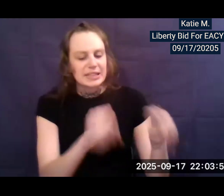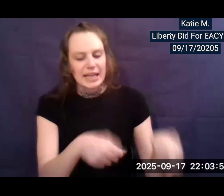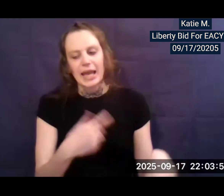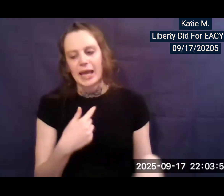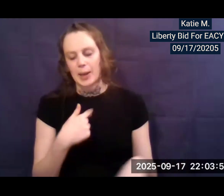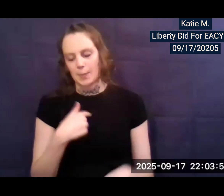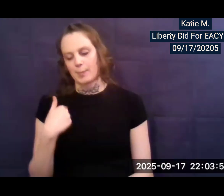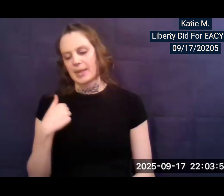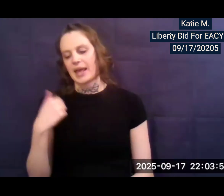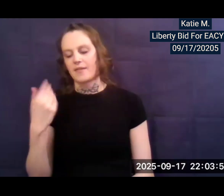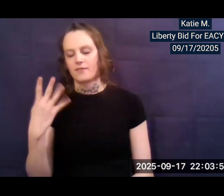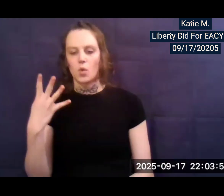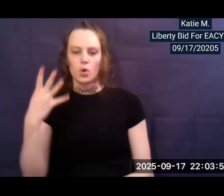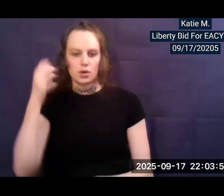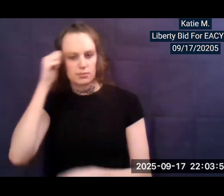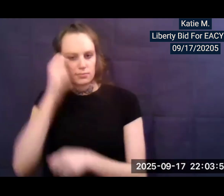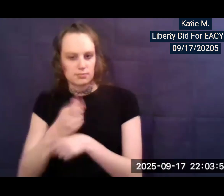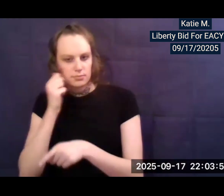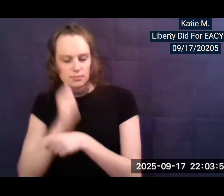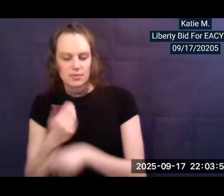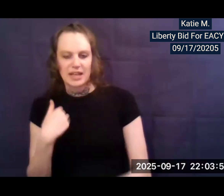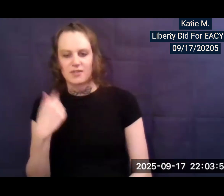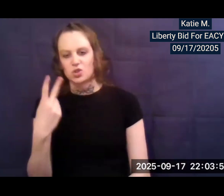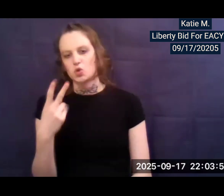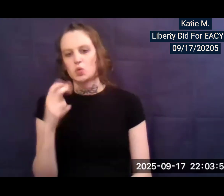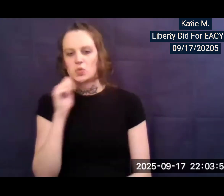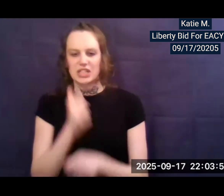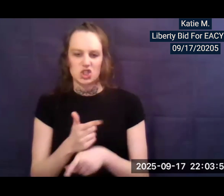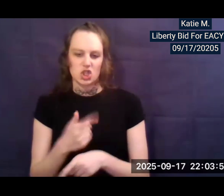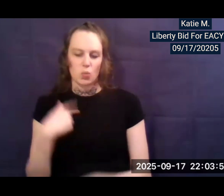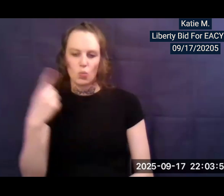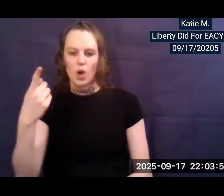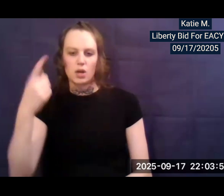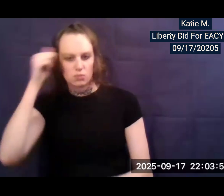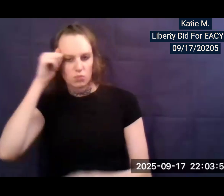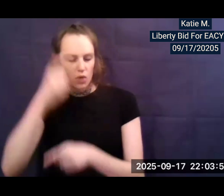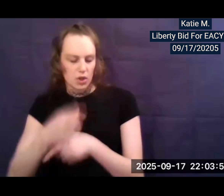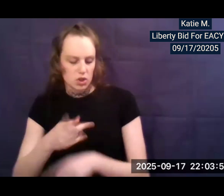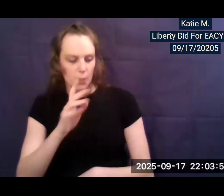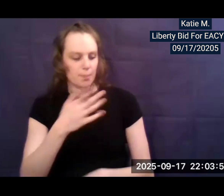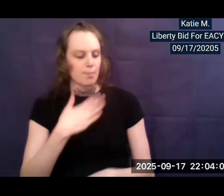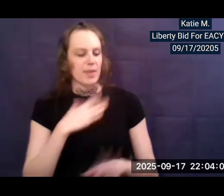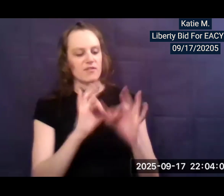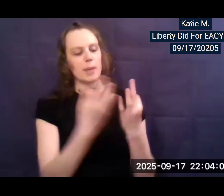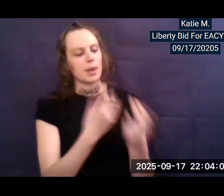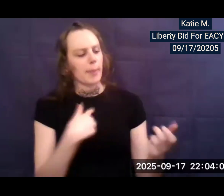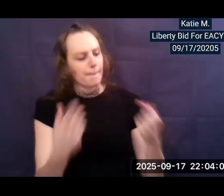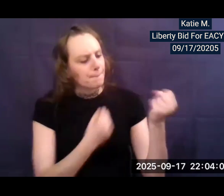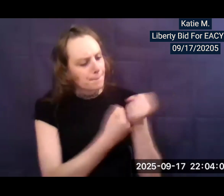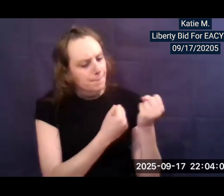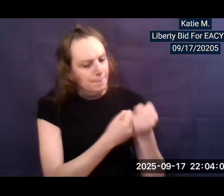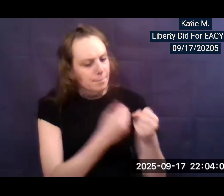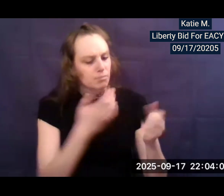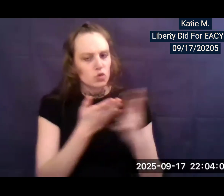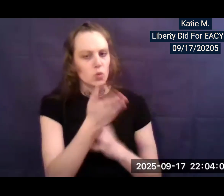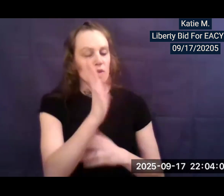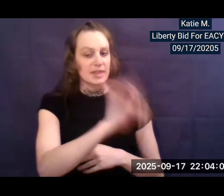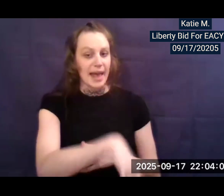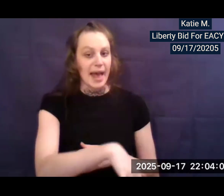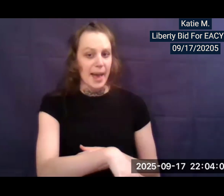another other brother. So I was able to show up for them during that time, which I wouldn't have been. It would have been all about me in my head. It wouldn't